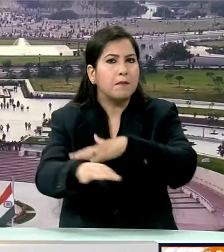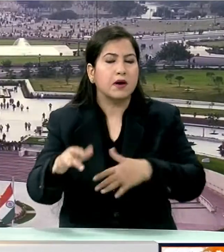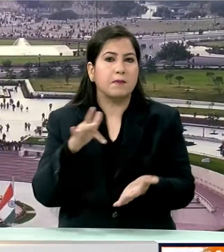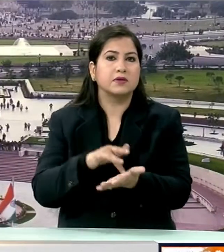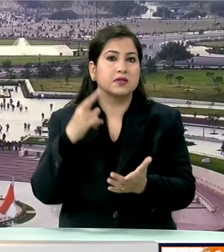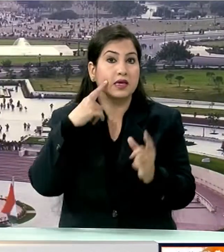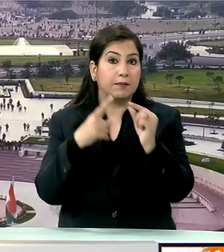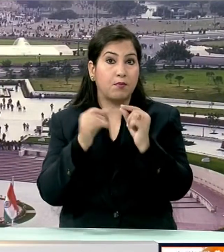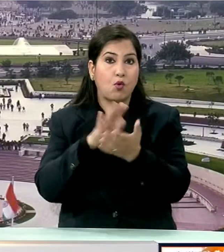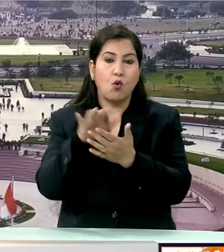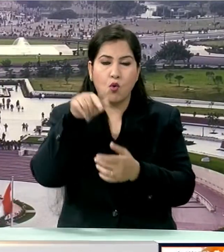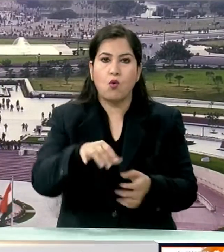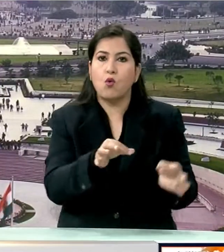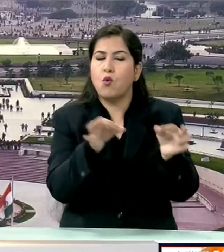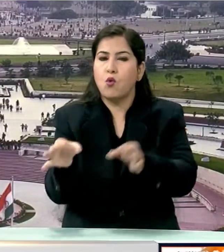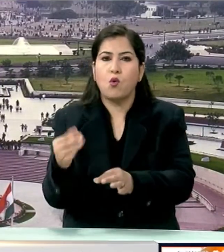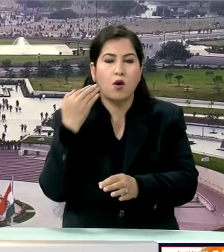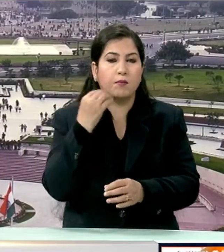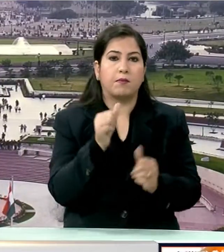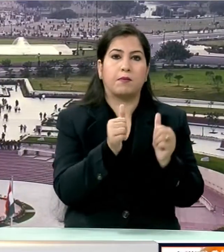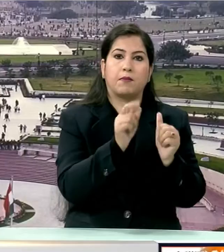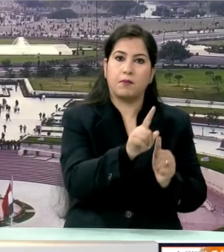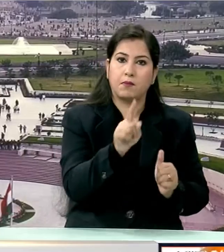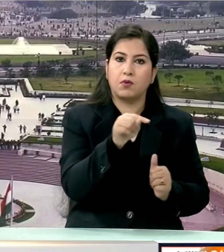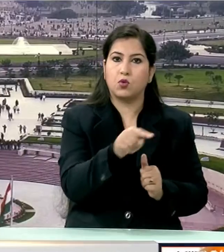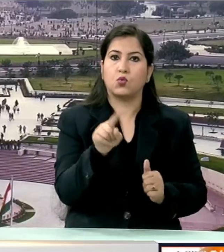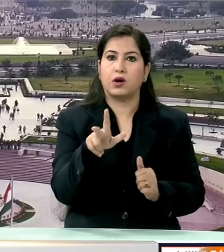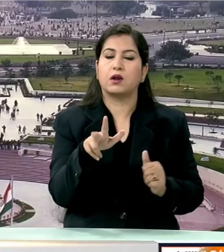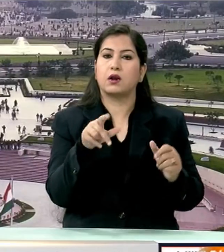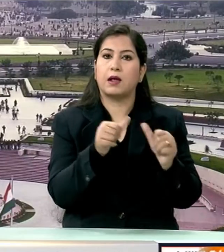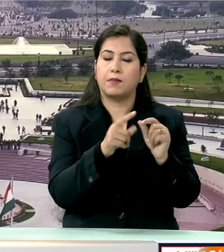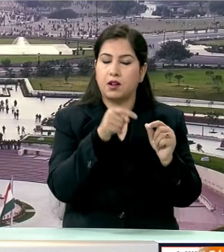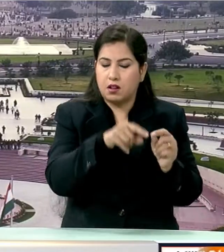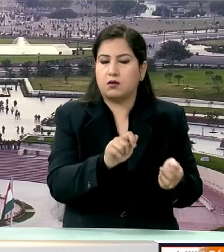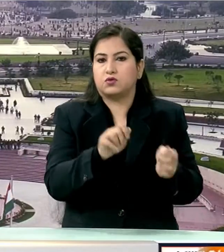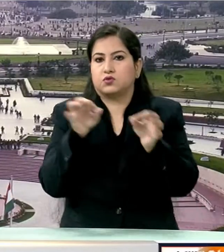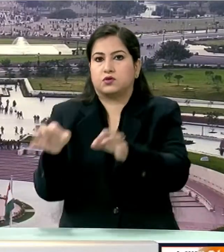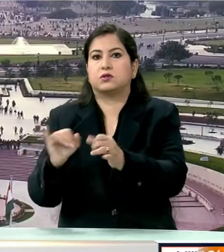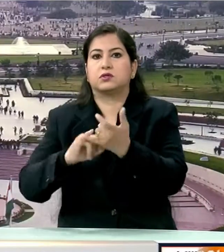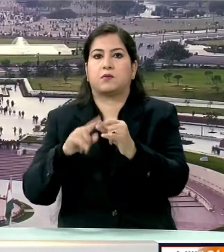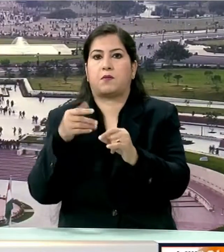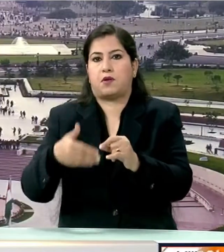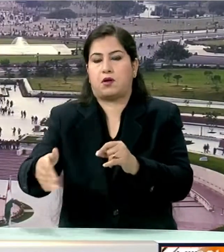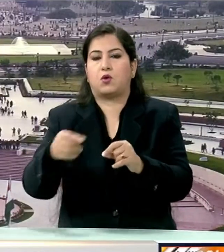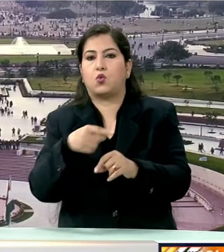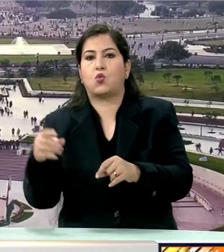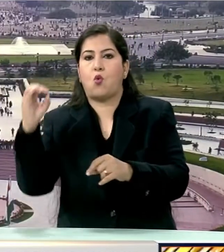Ipoh in Malaysia from April 11 to 18, will now be held from September 24 to October 3rd.